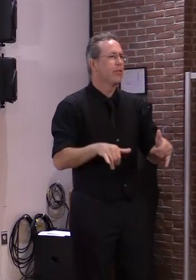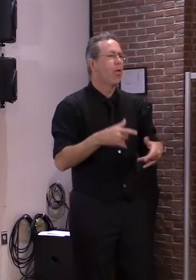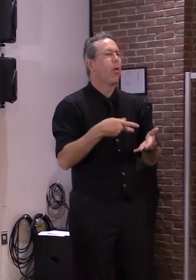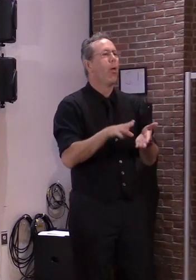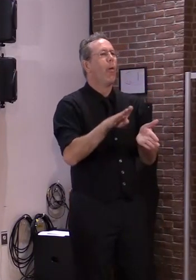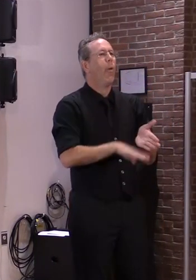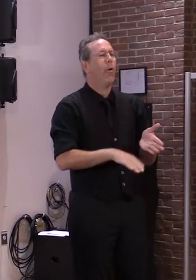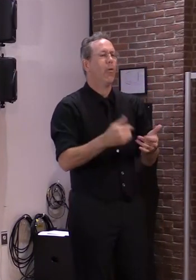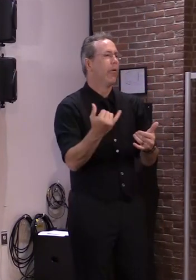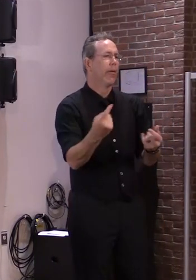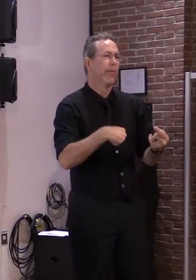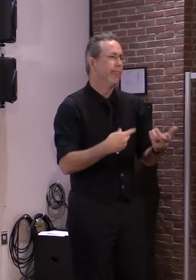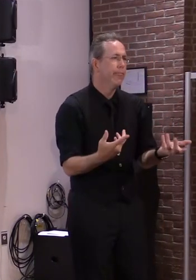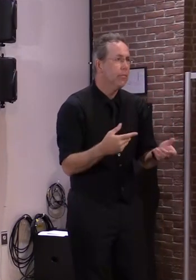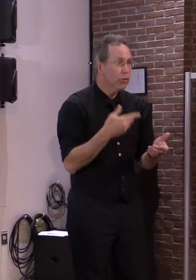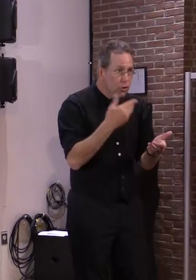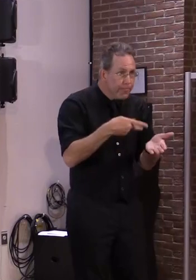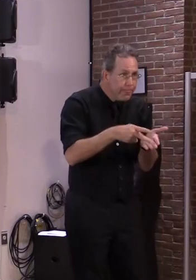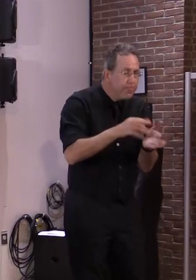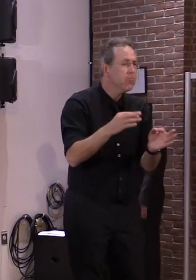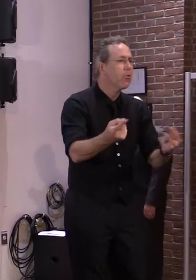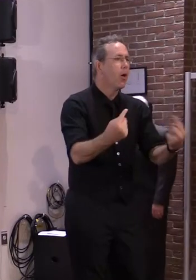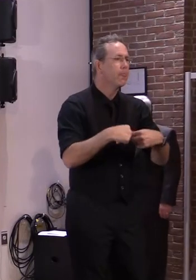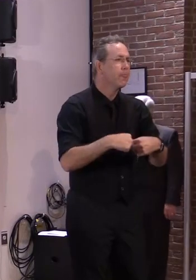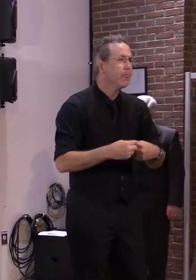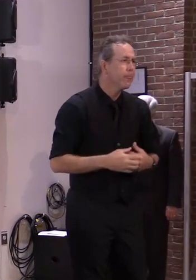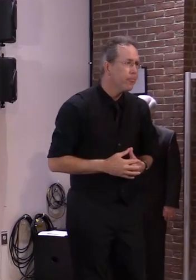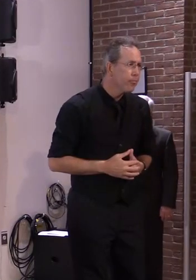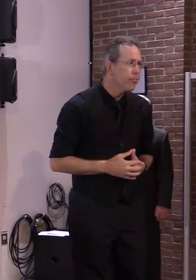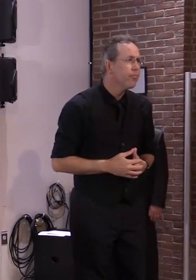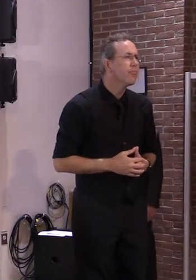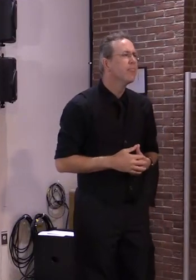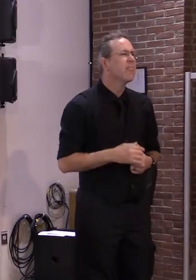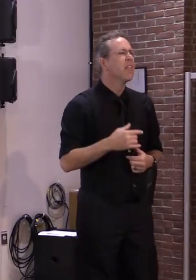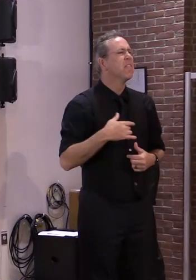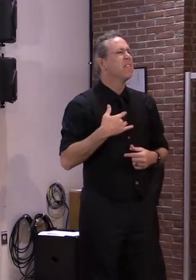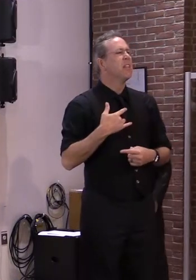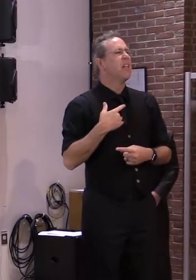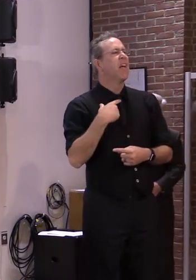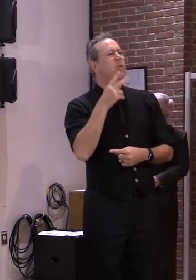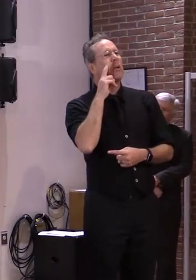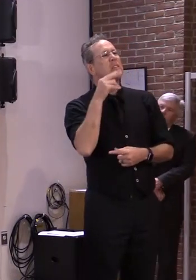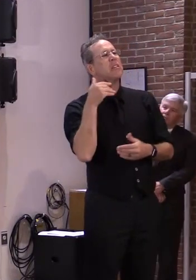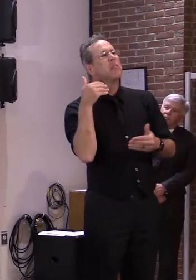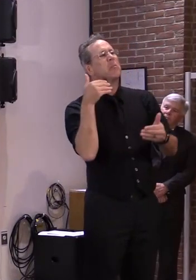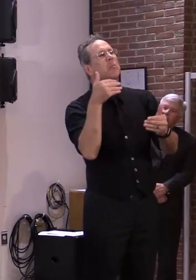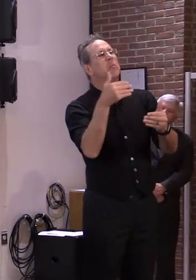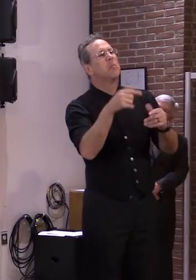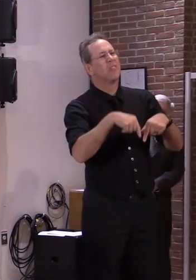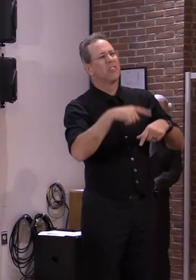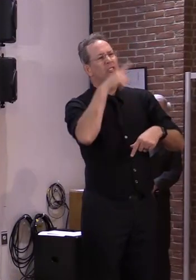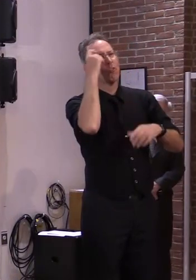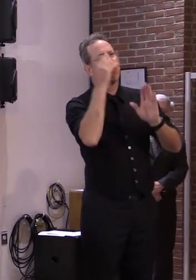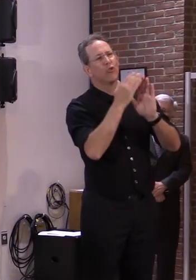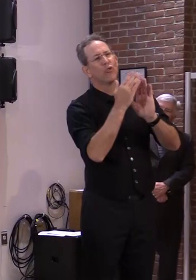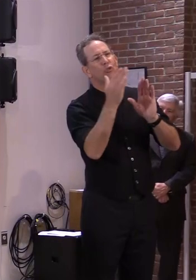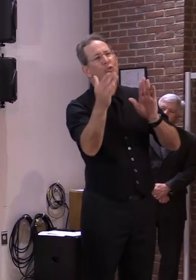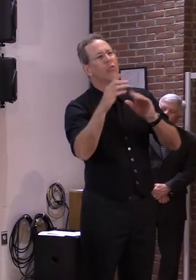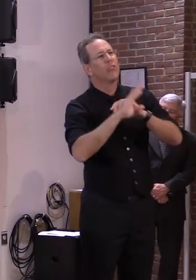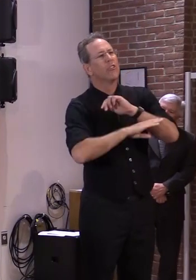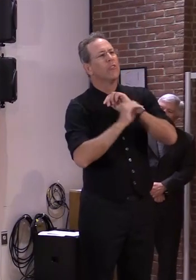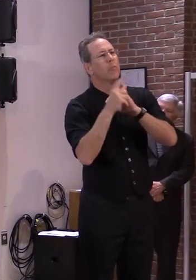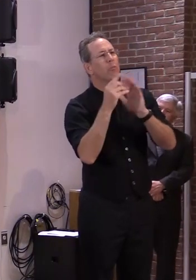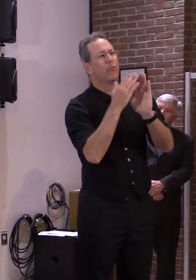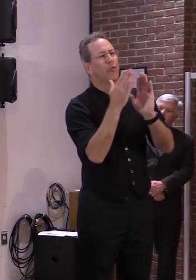So we'll see how this all levels out. I think it's a little too soon at this point to determine what the future is going to